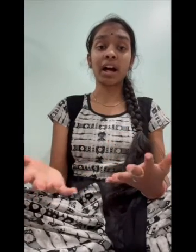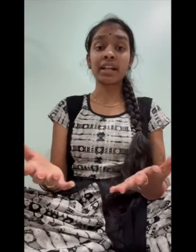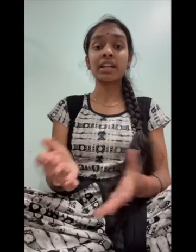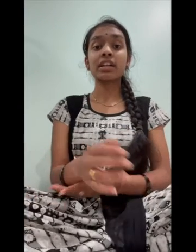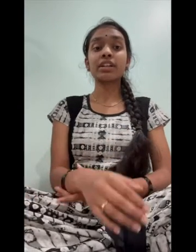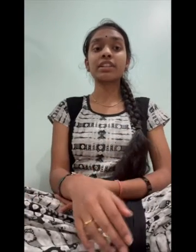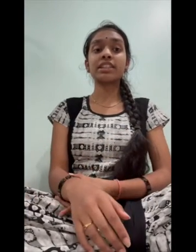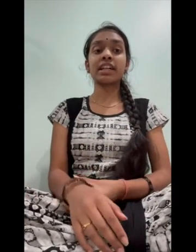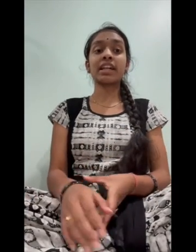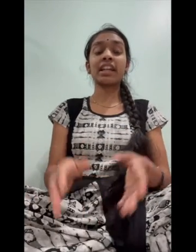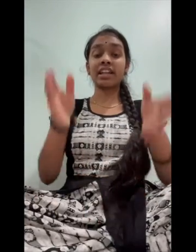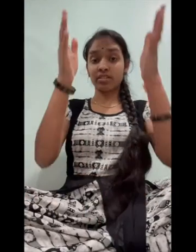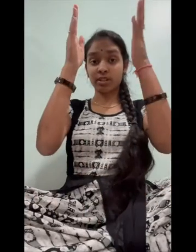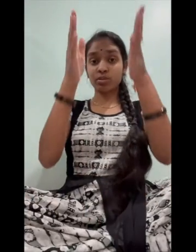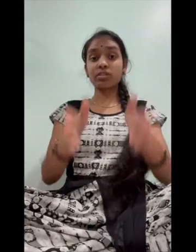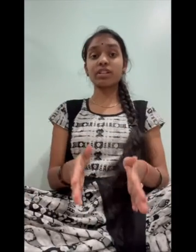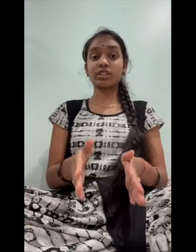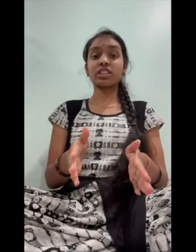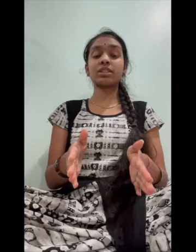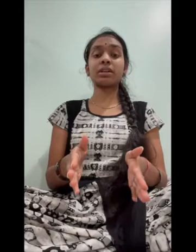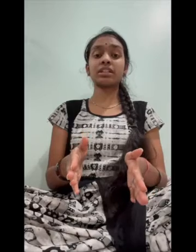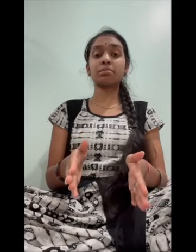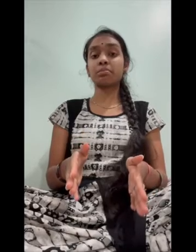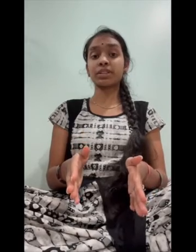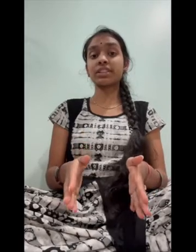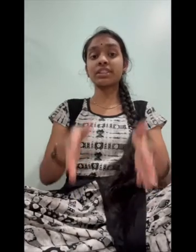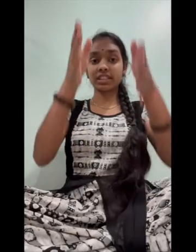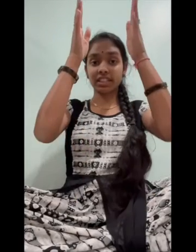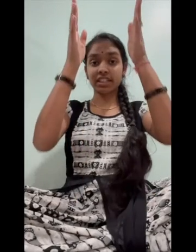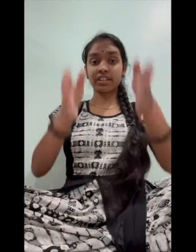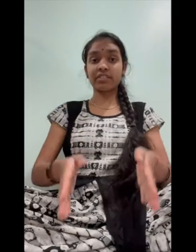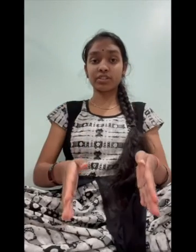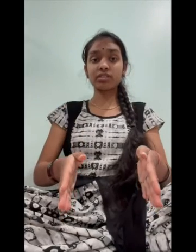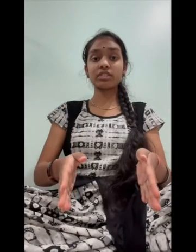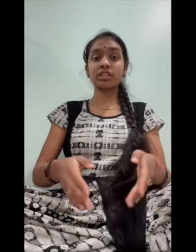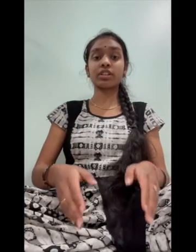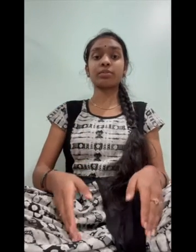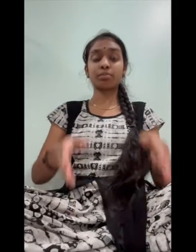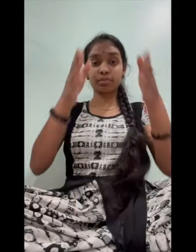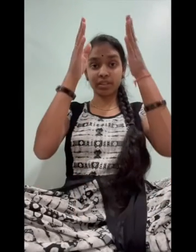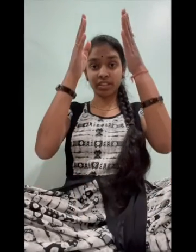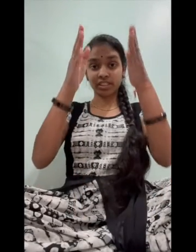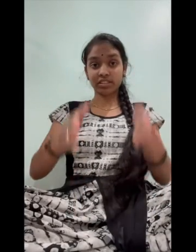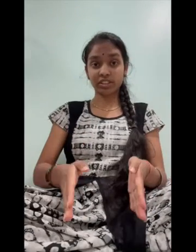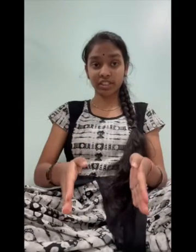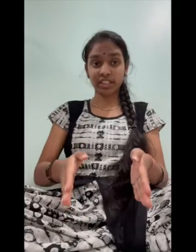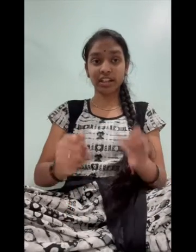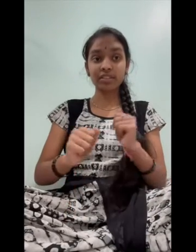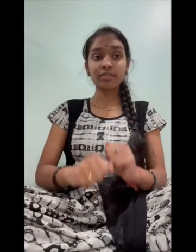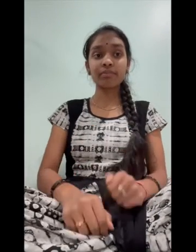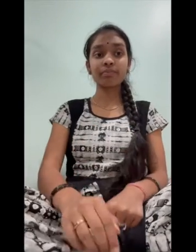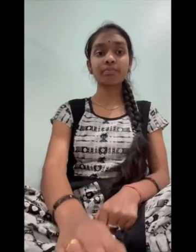bi, you say an individual. You address them as a person, like an individual. So you both hands go straight down.